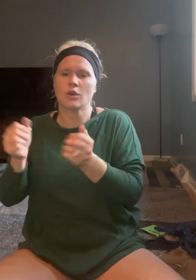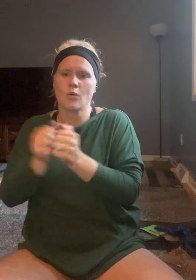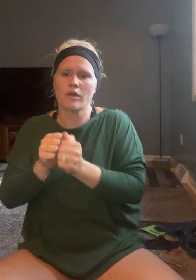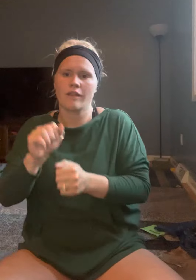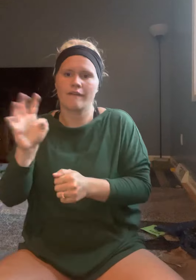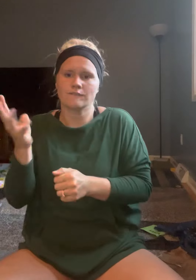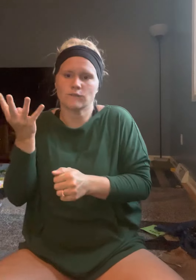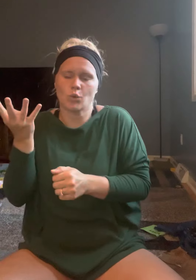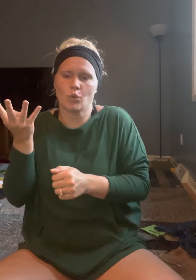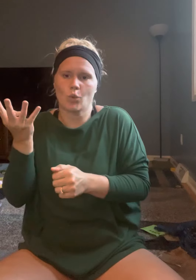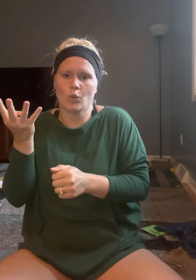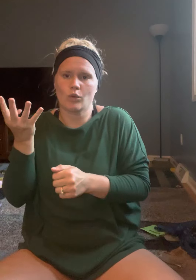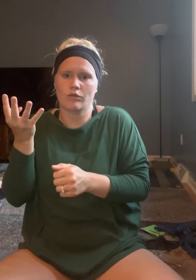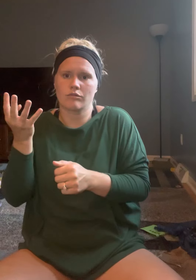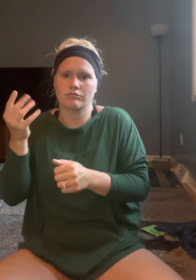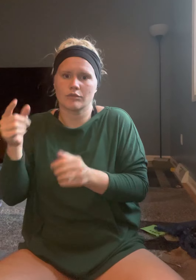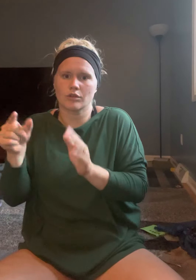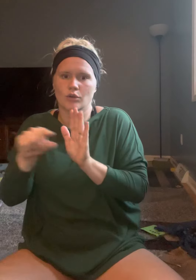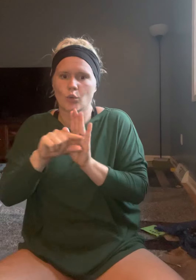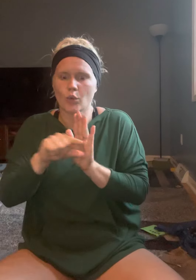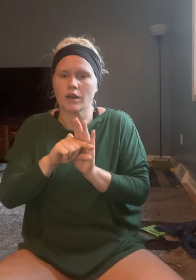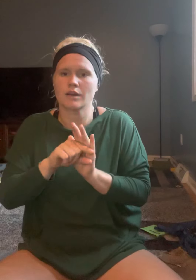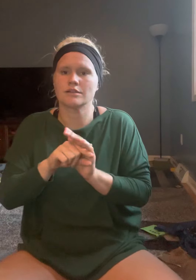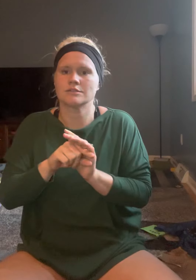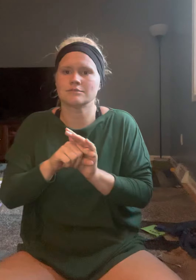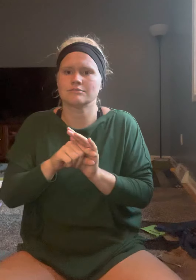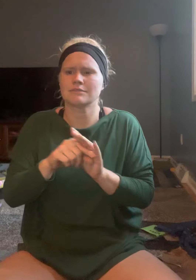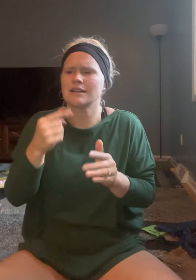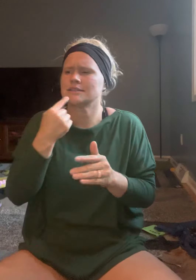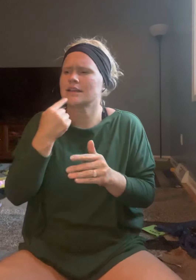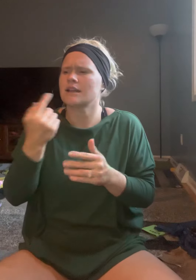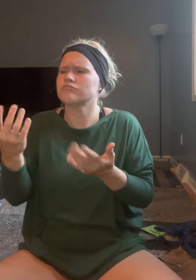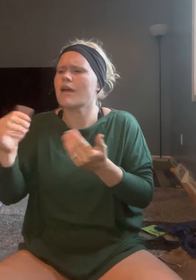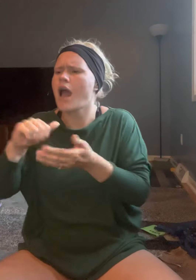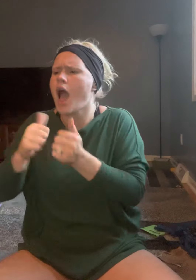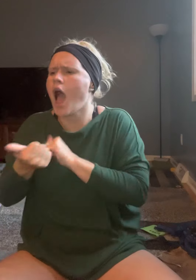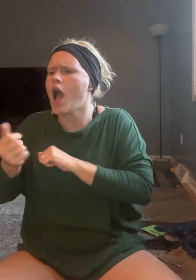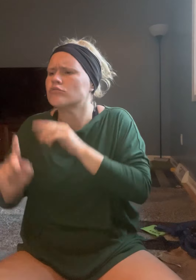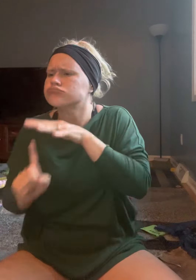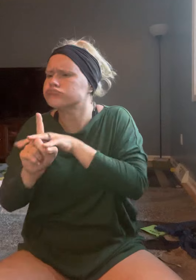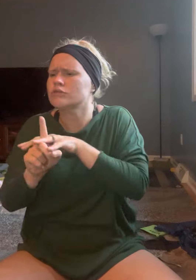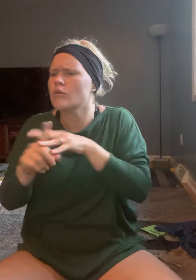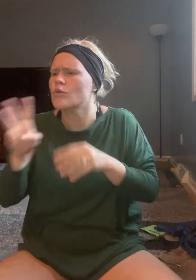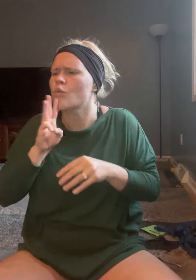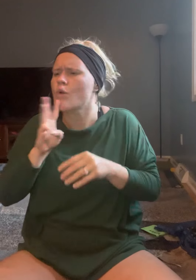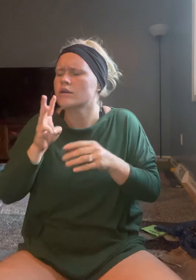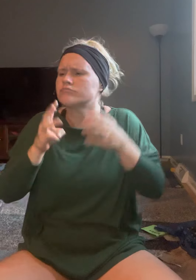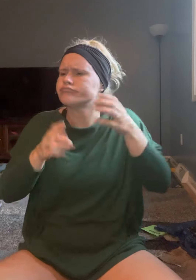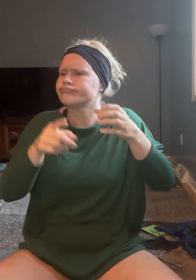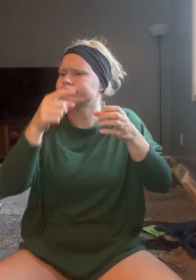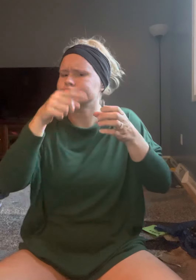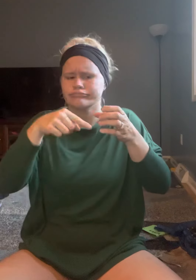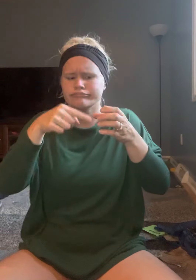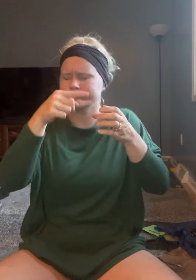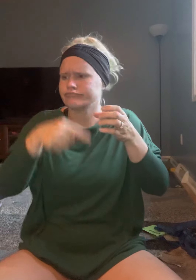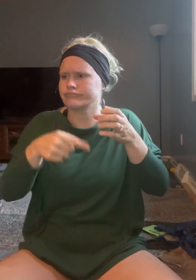water on the outside. I want you to tell me how this got here. We need to come up with how it is. And I said, you can only tell me, or you can only ask me questions that end in